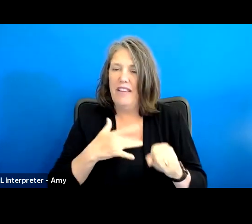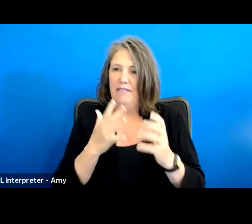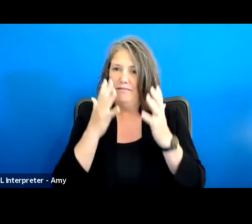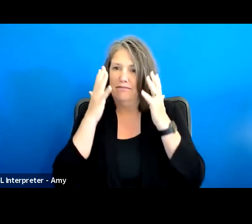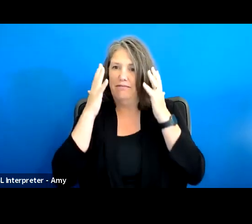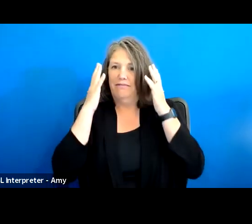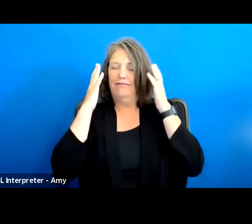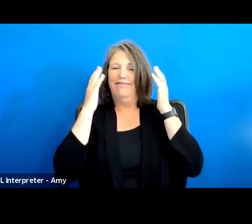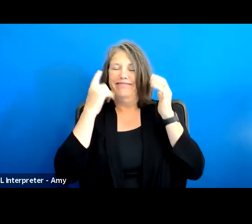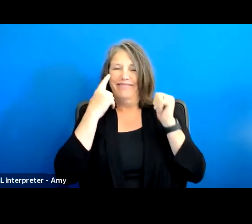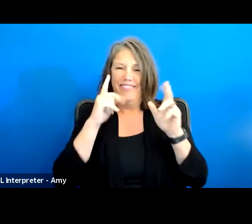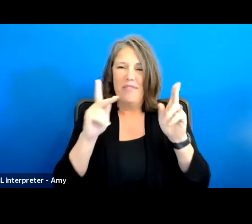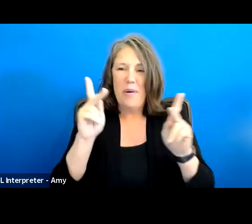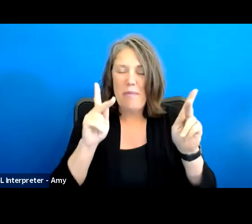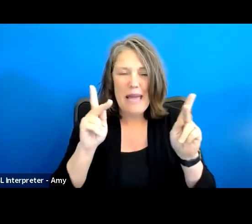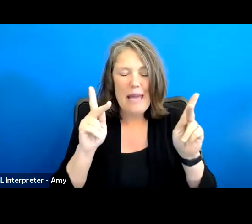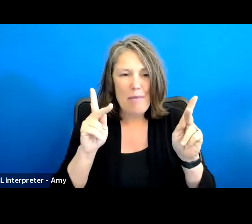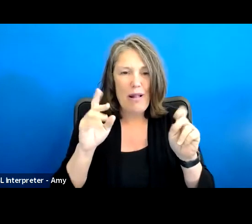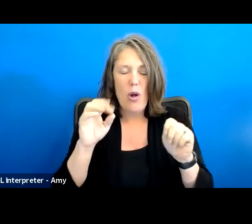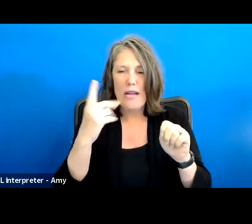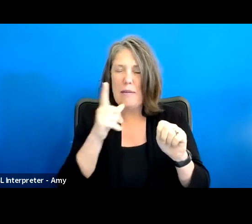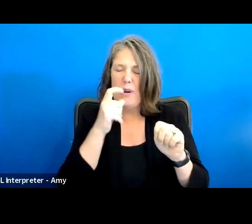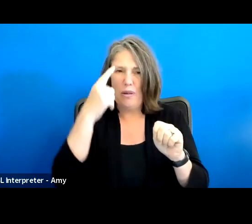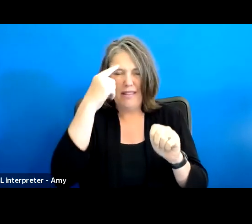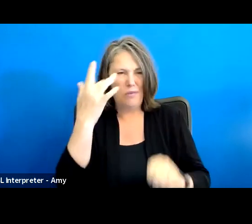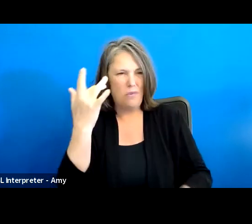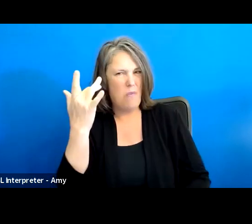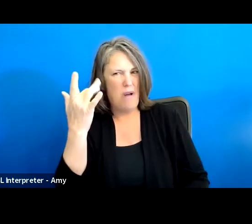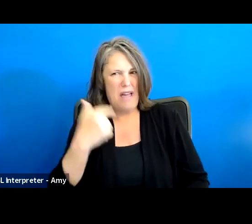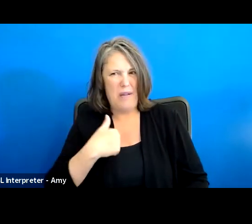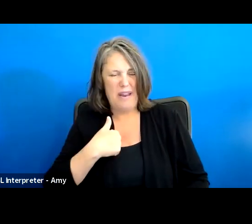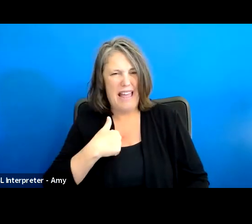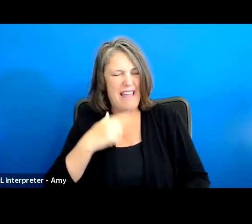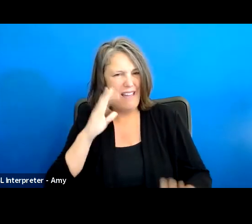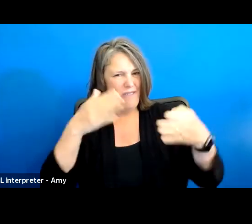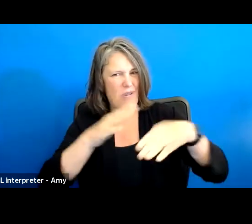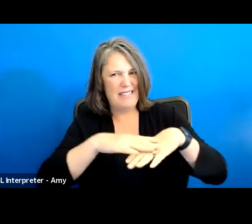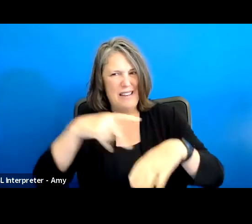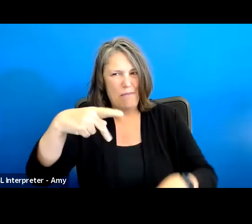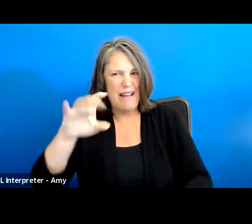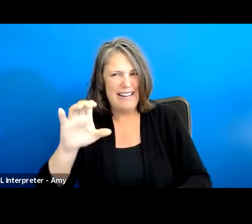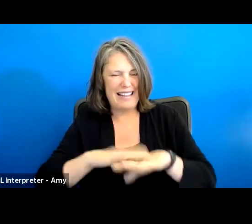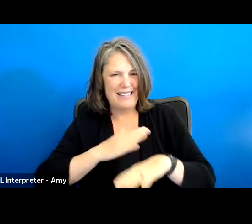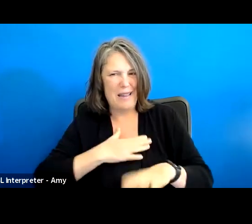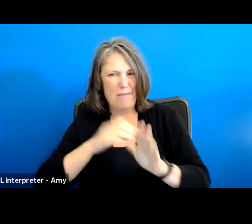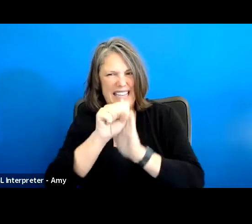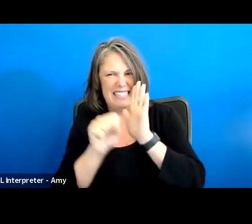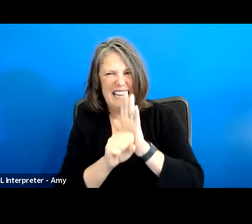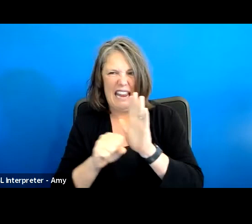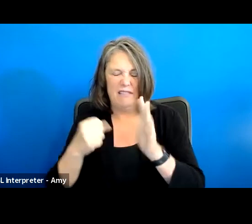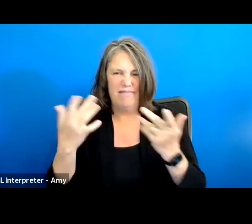of people, or somebody can think, why would I focus on a podcast on my state, right?